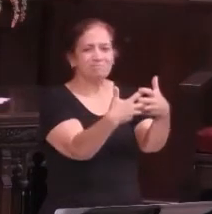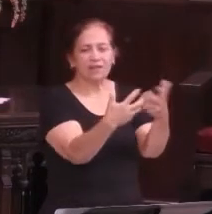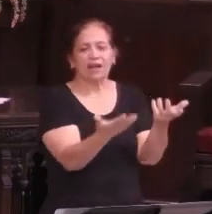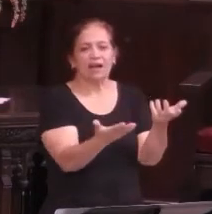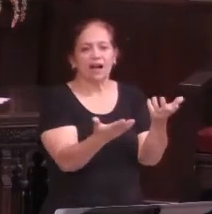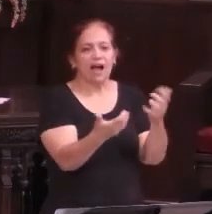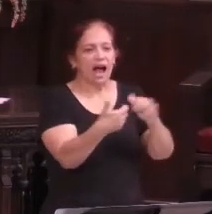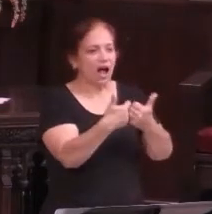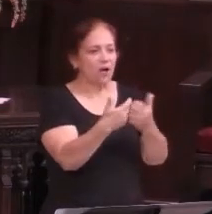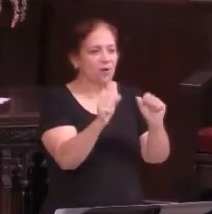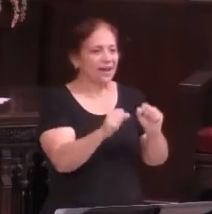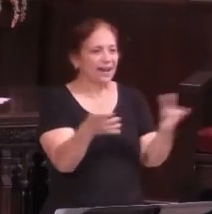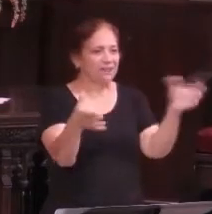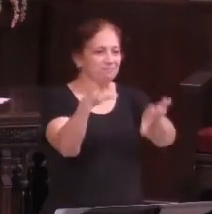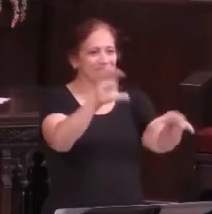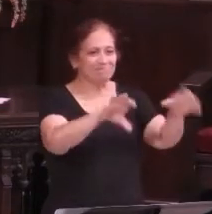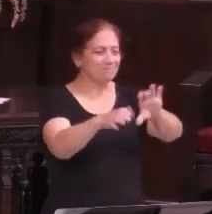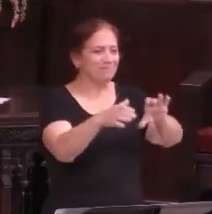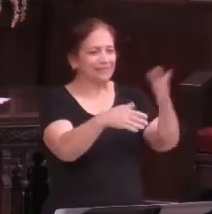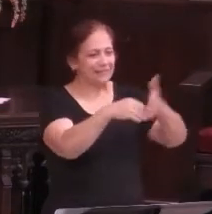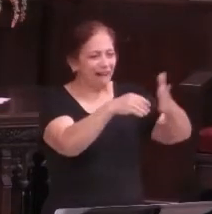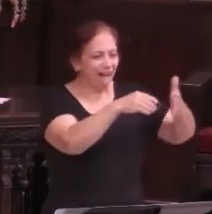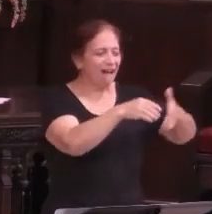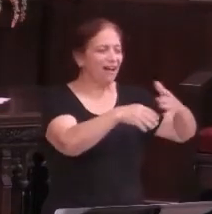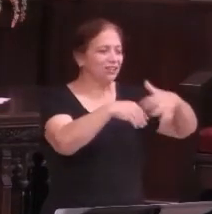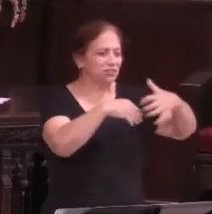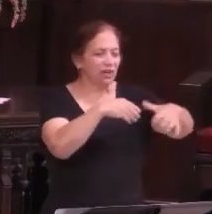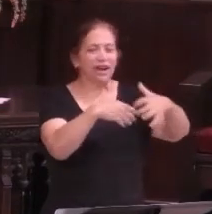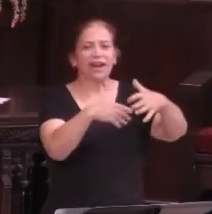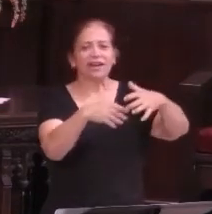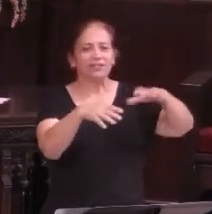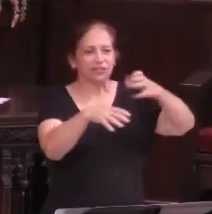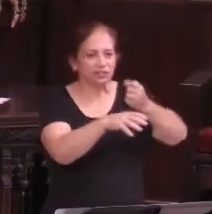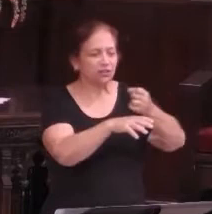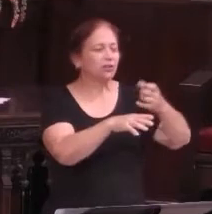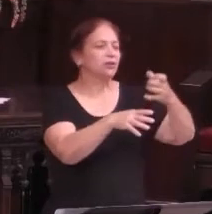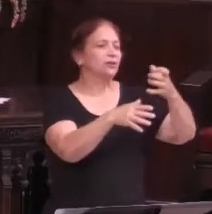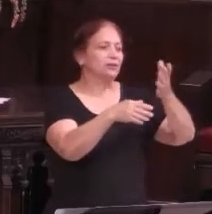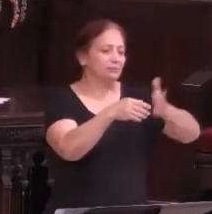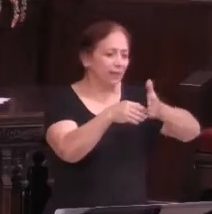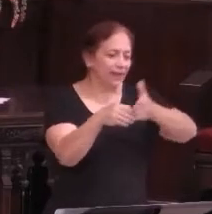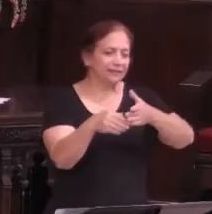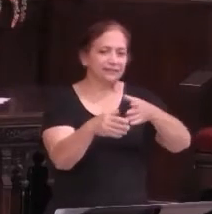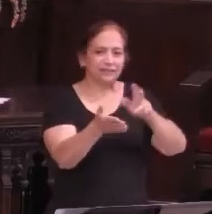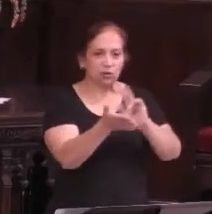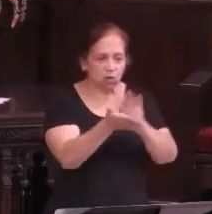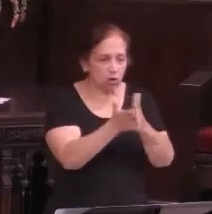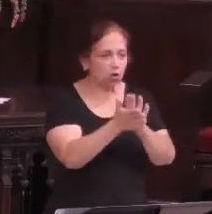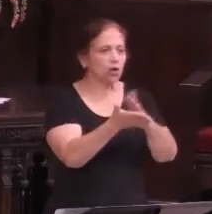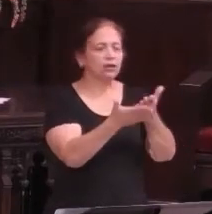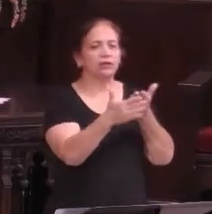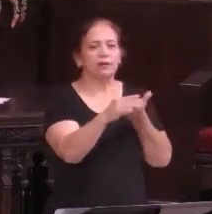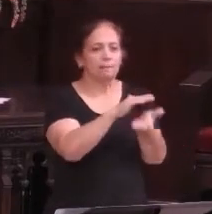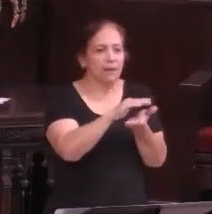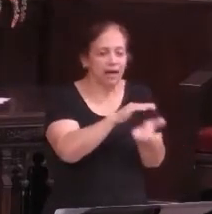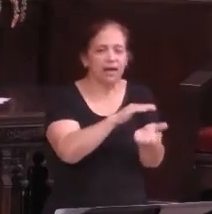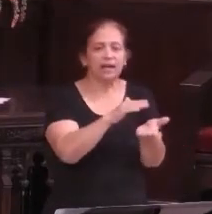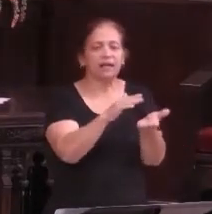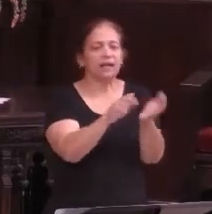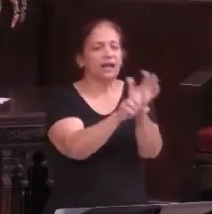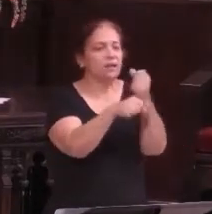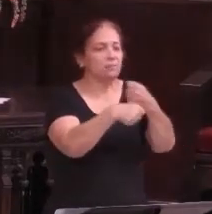can I combine? What can I chop, shred, juice, blanch, poach, cook, bake